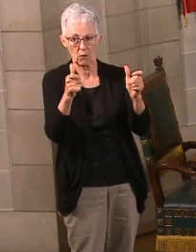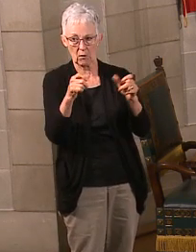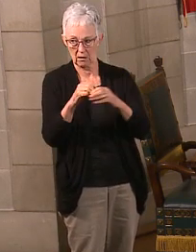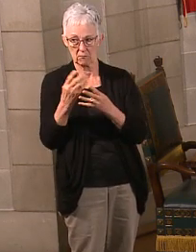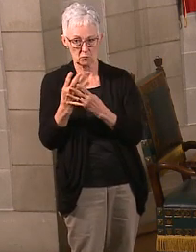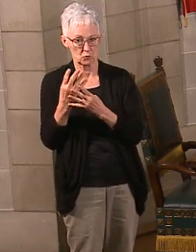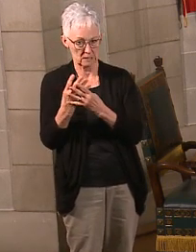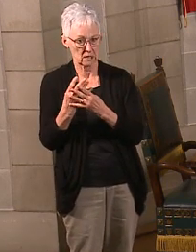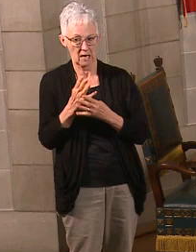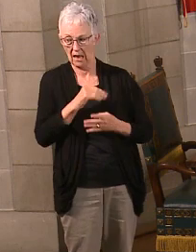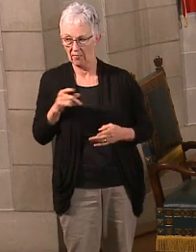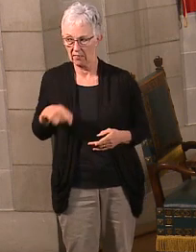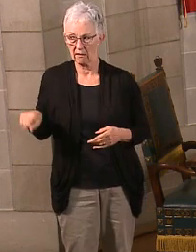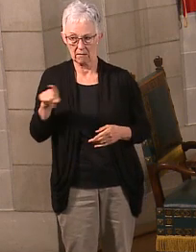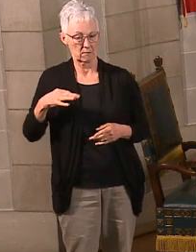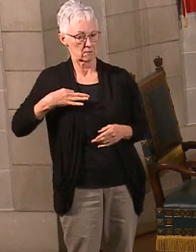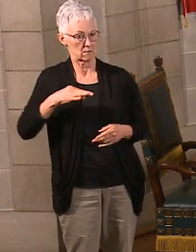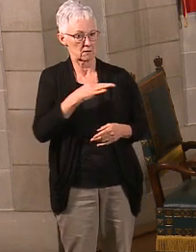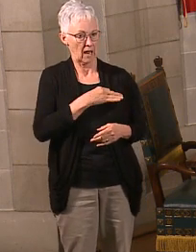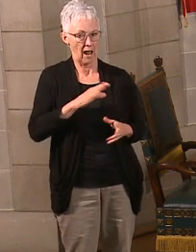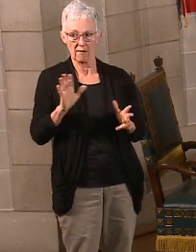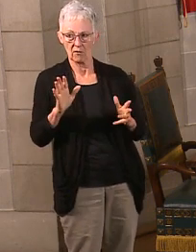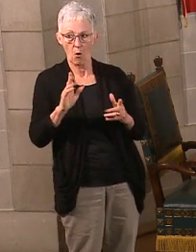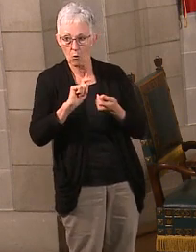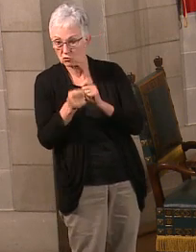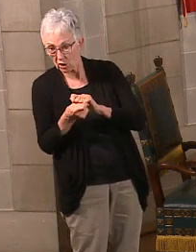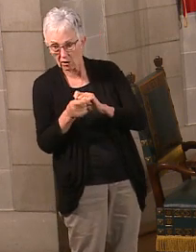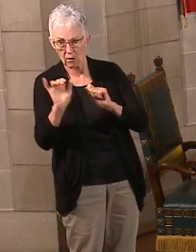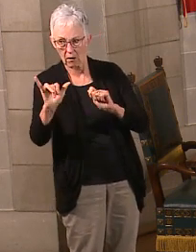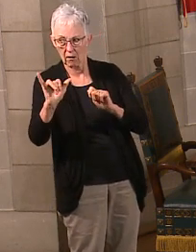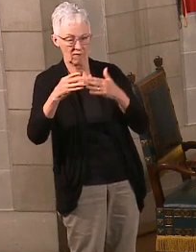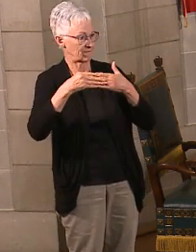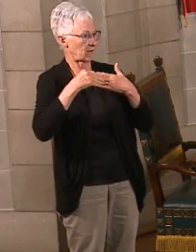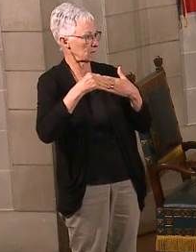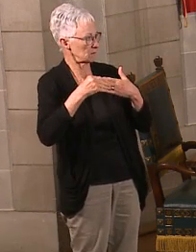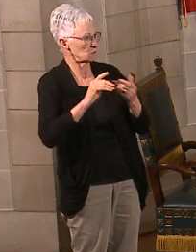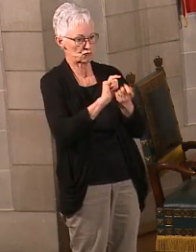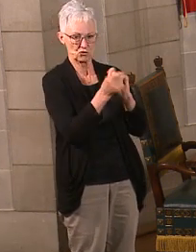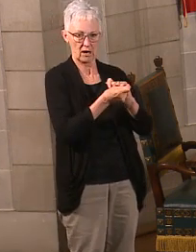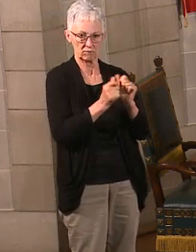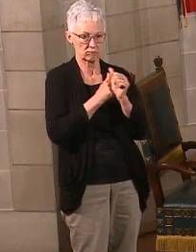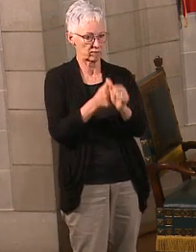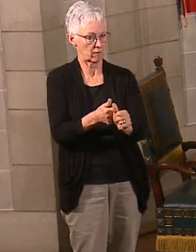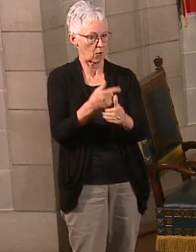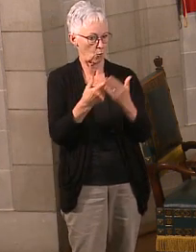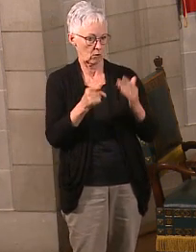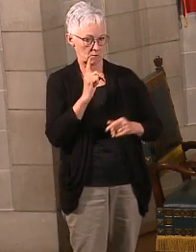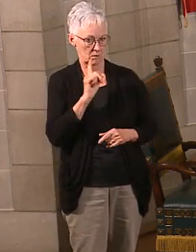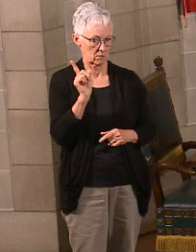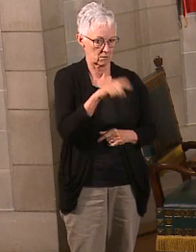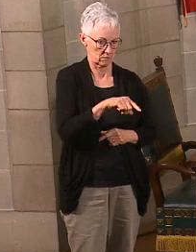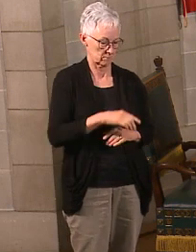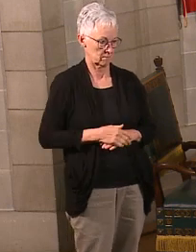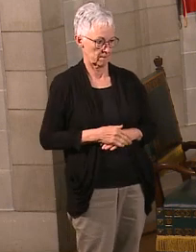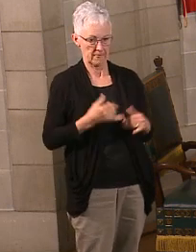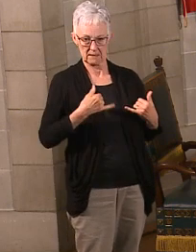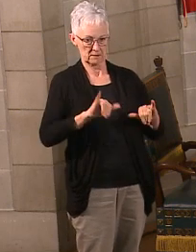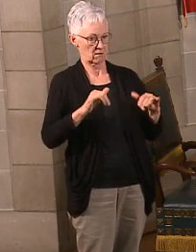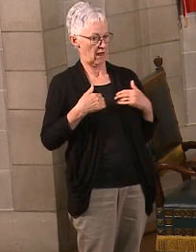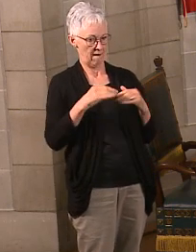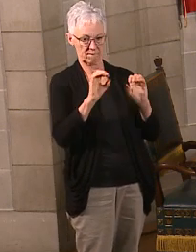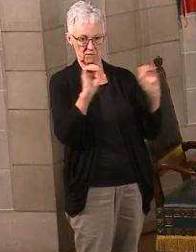they've just done a really good job of being flexible and moving in the directions needed. We still have no confirmed cases among